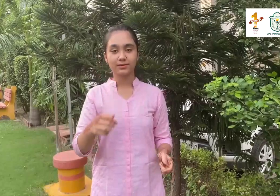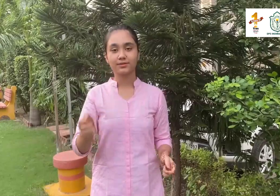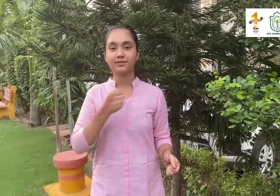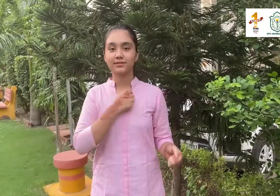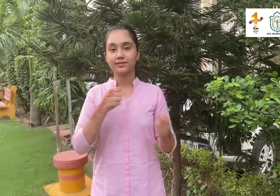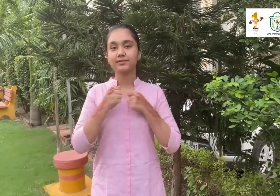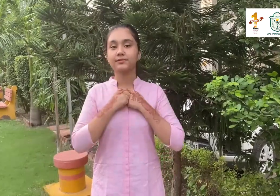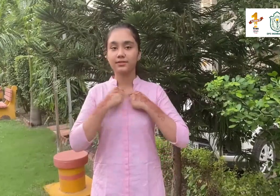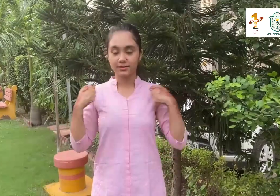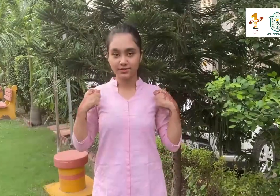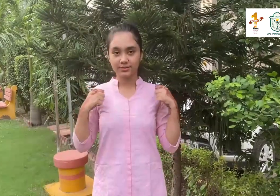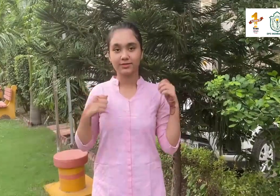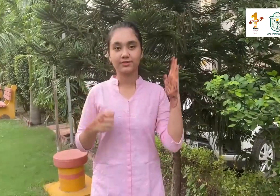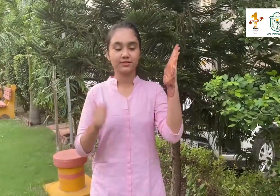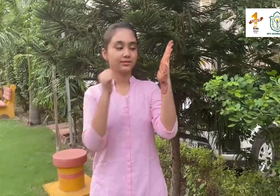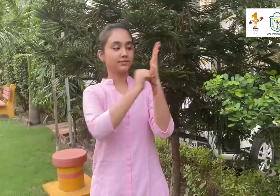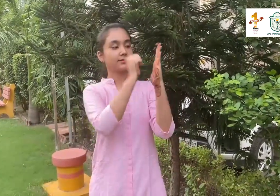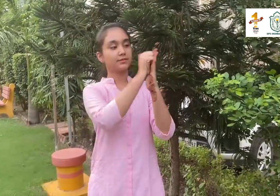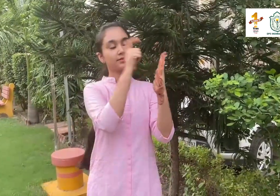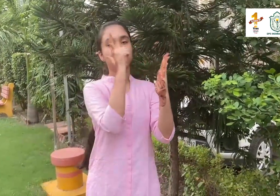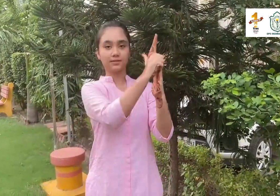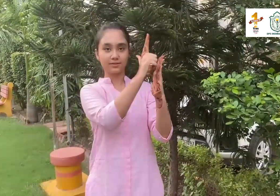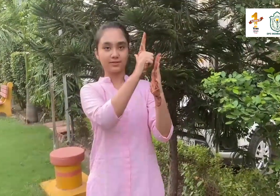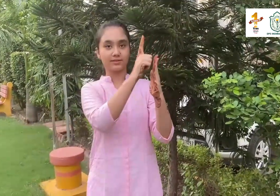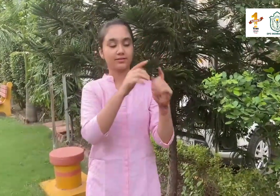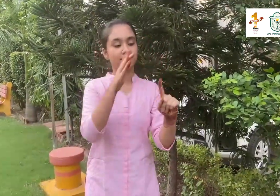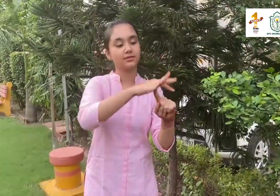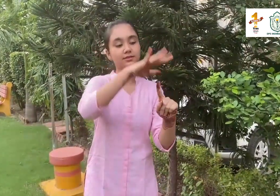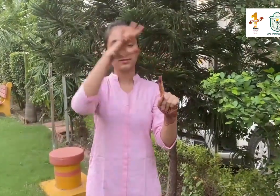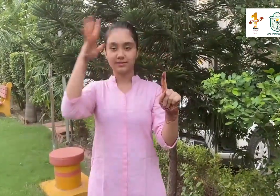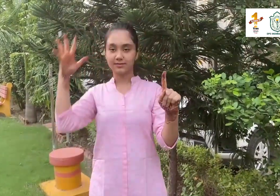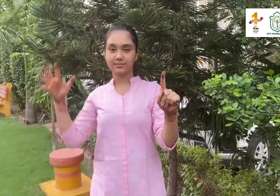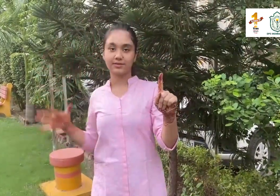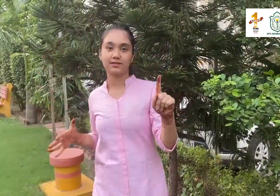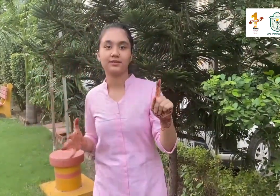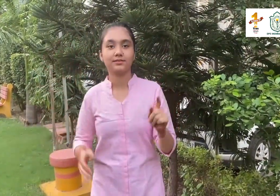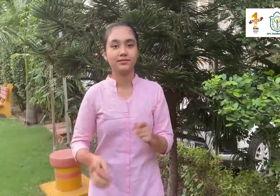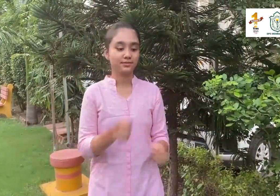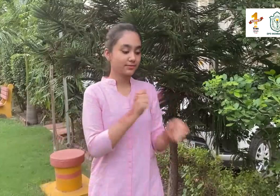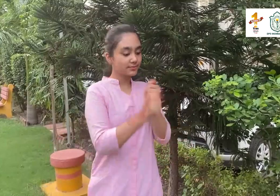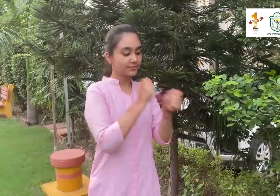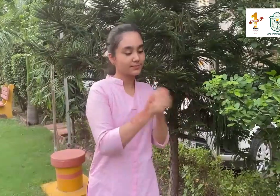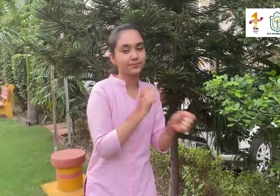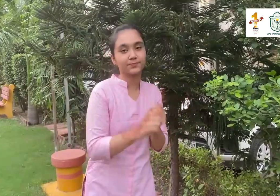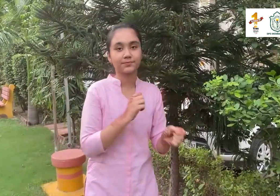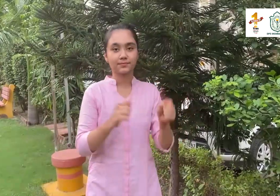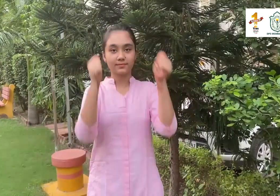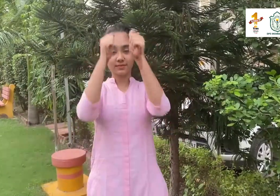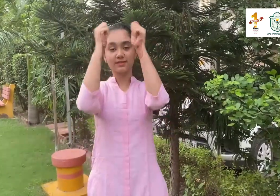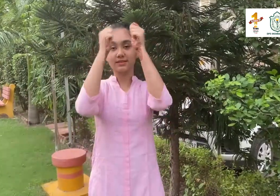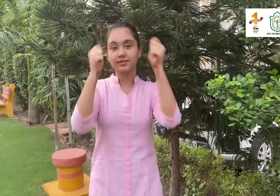we are doctors lawyers filmmakers race car drivers teachers